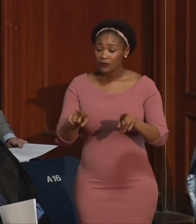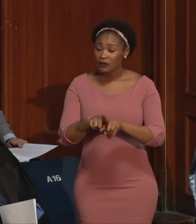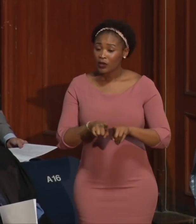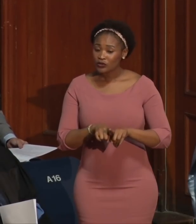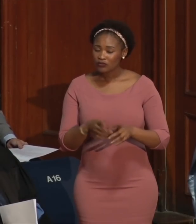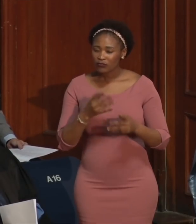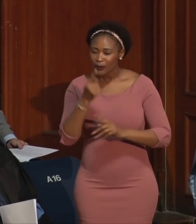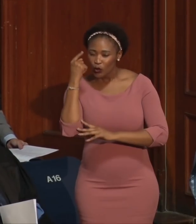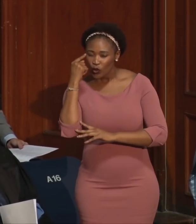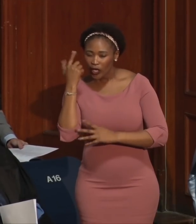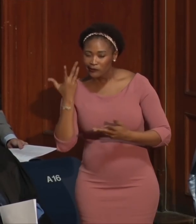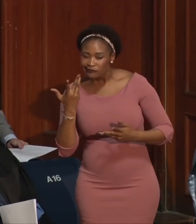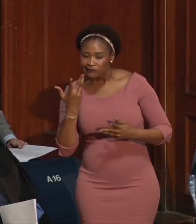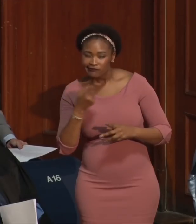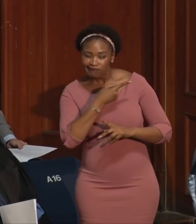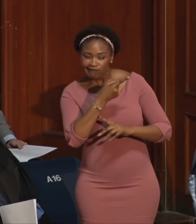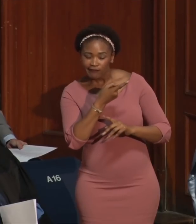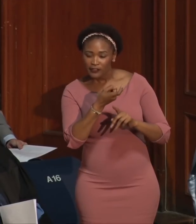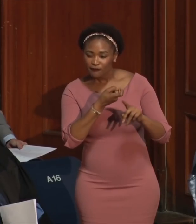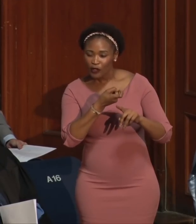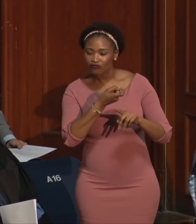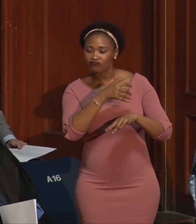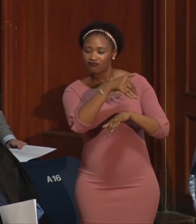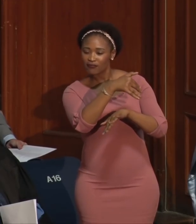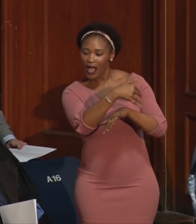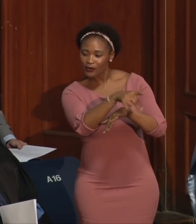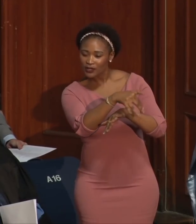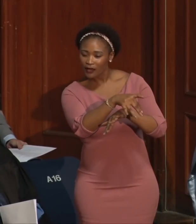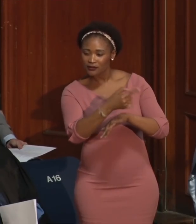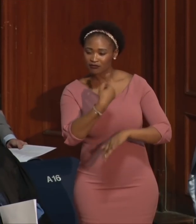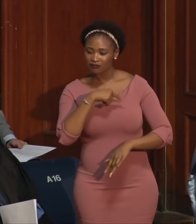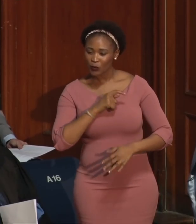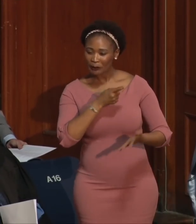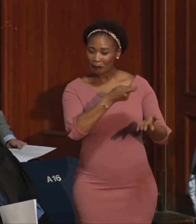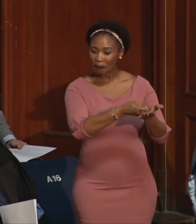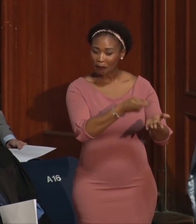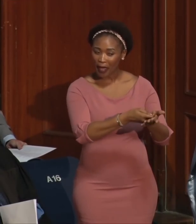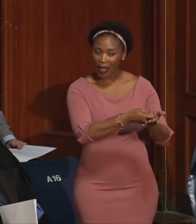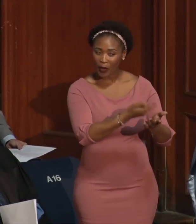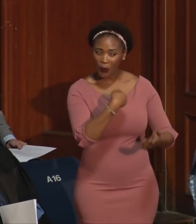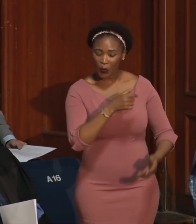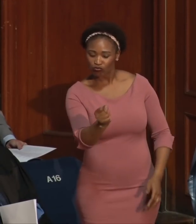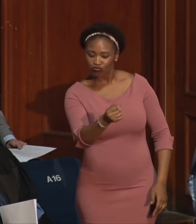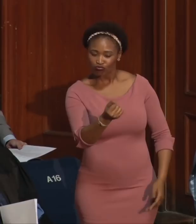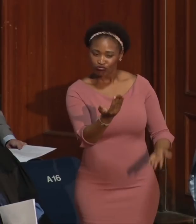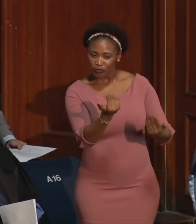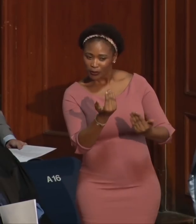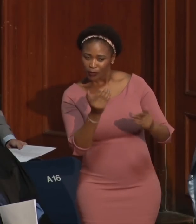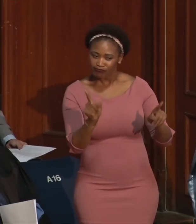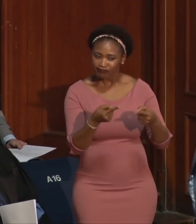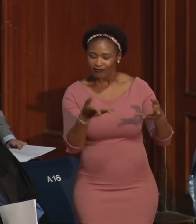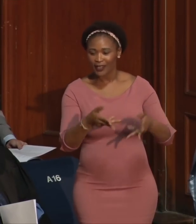be tempted to think that these are performers that we pay, we hire them to come and perform at